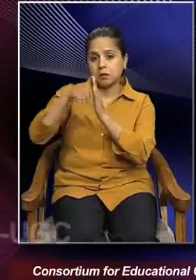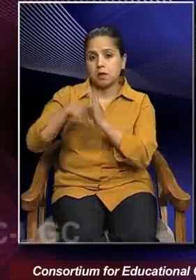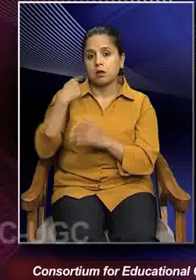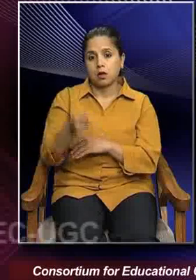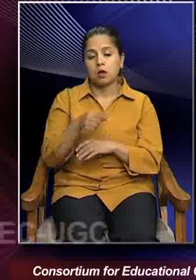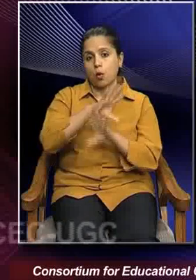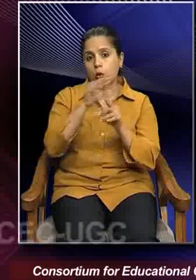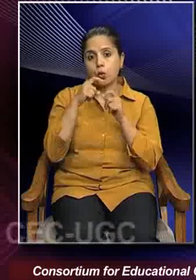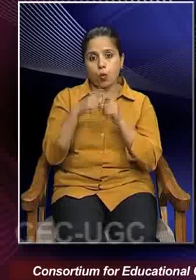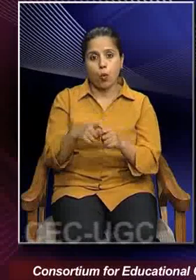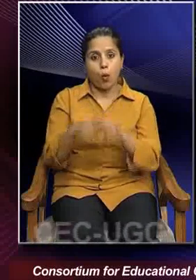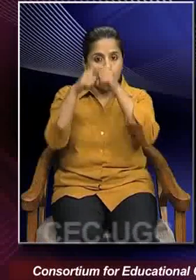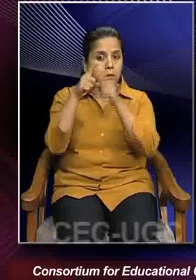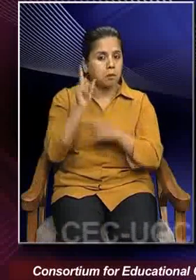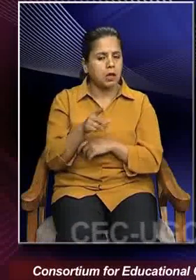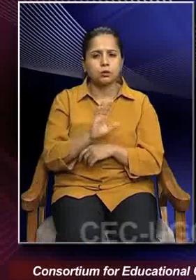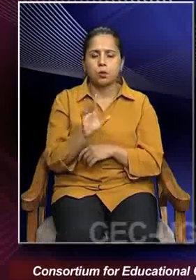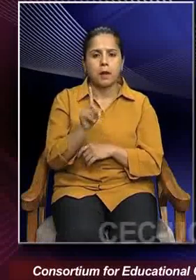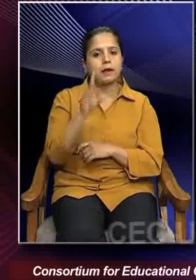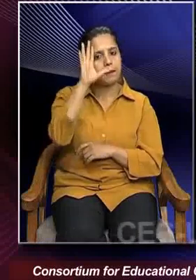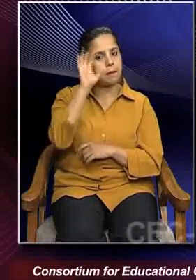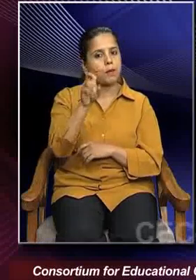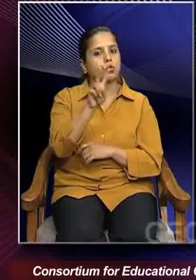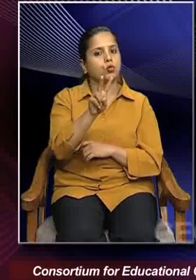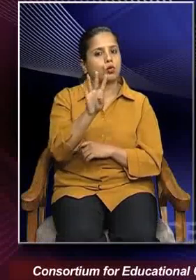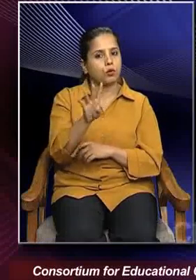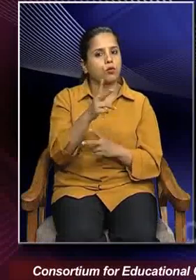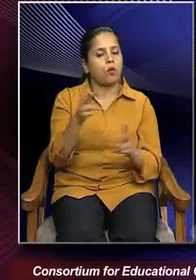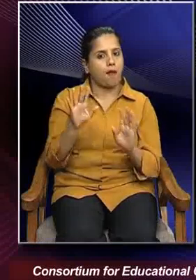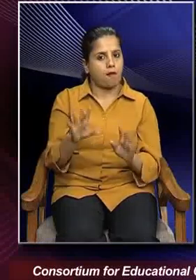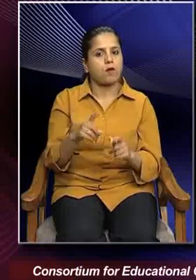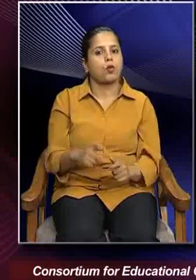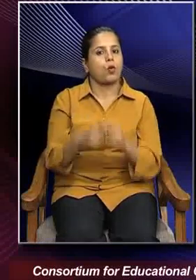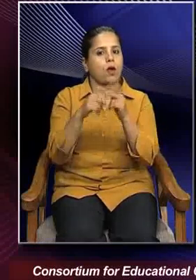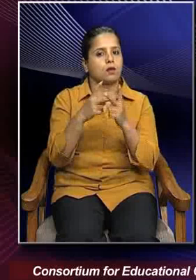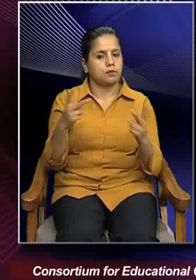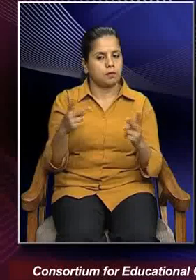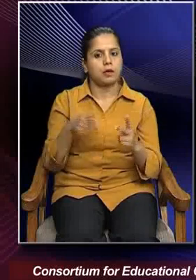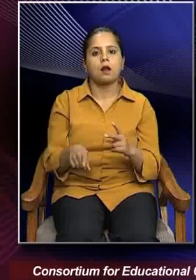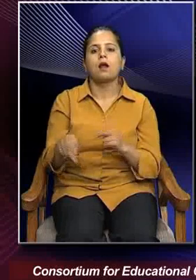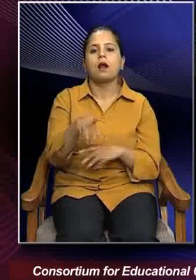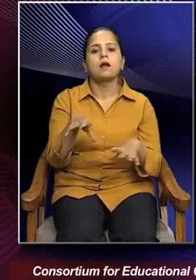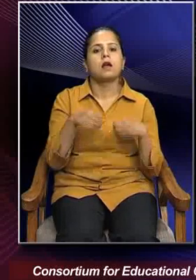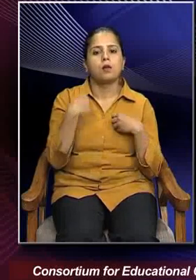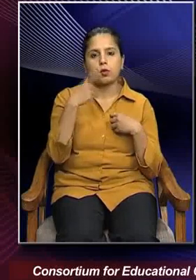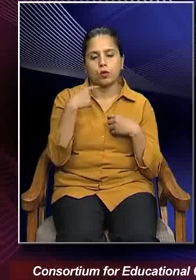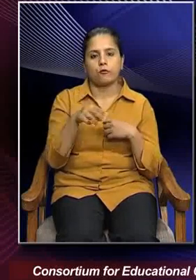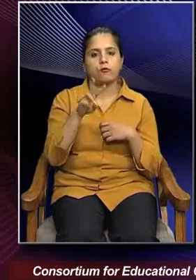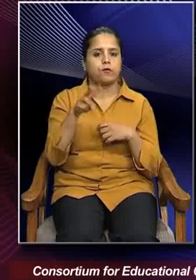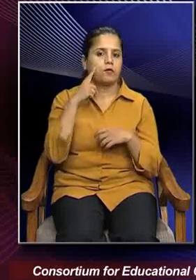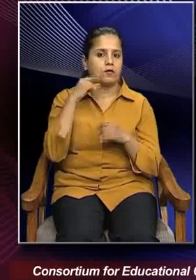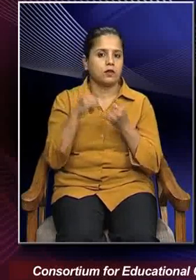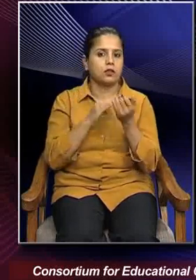these qualities, just that we need to remember that there are 24 qualities accepted by the